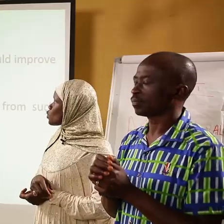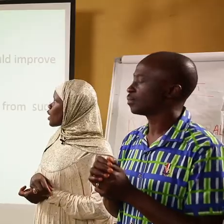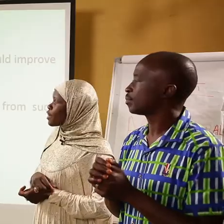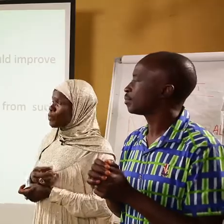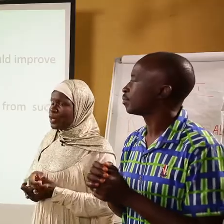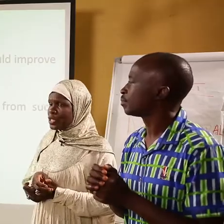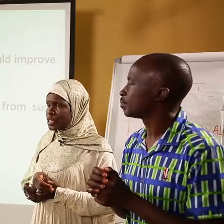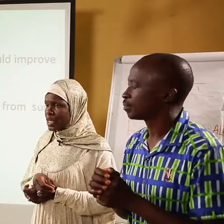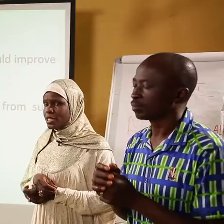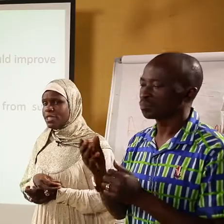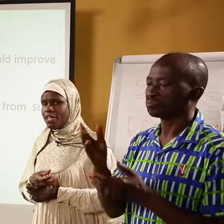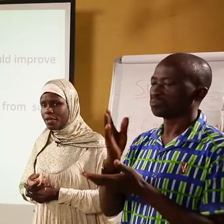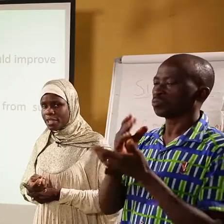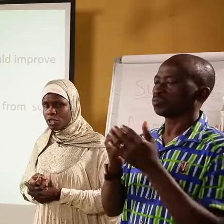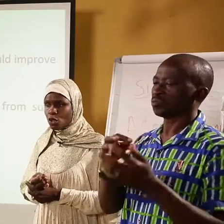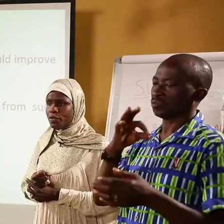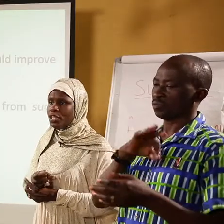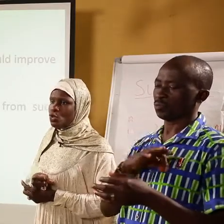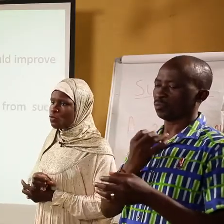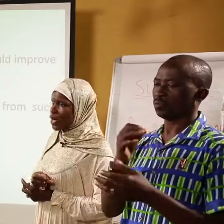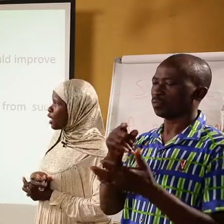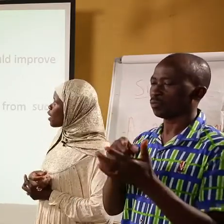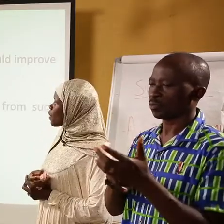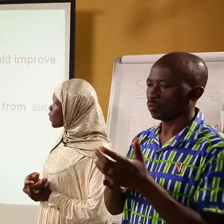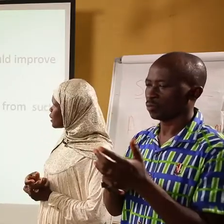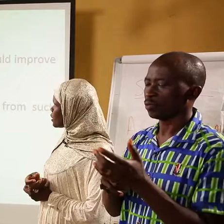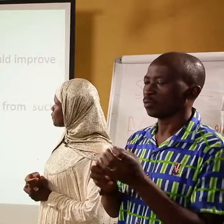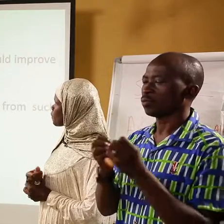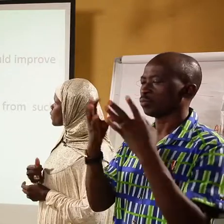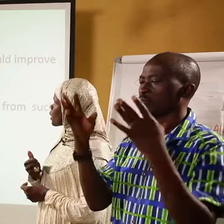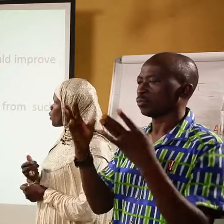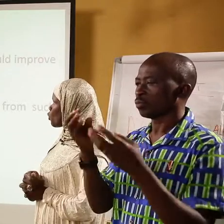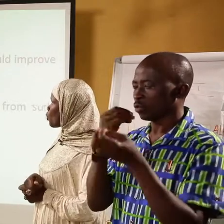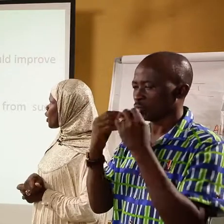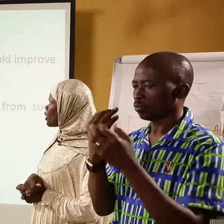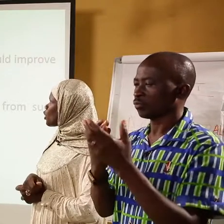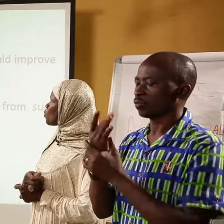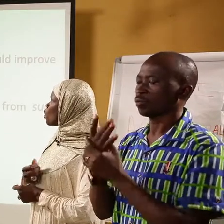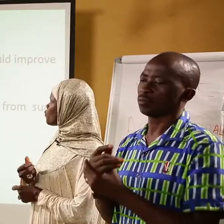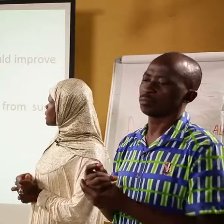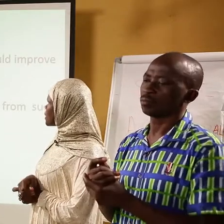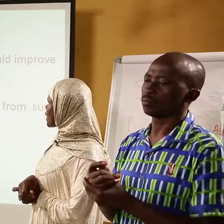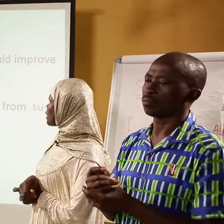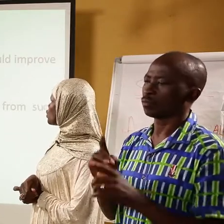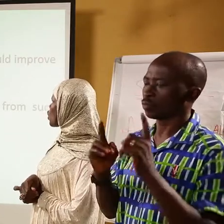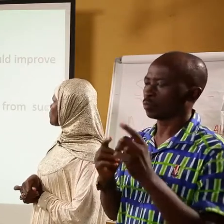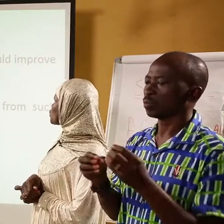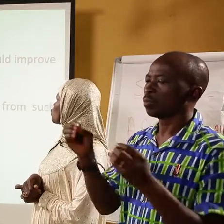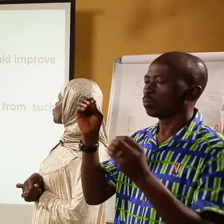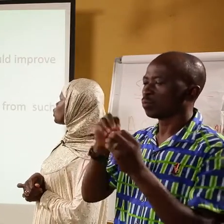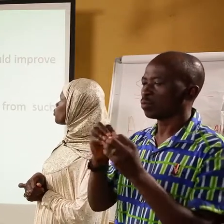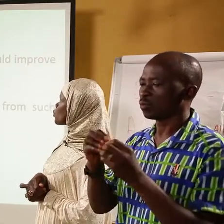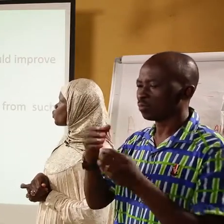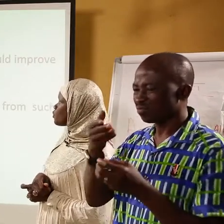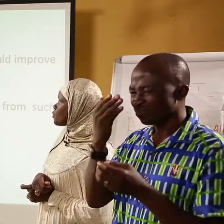So let's look at the merit, that is the advantage of this overgrazing. Number 1, more feces are dropped,